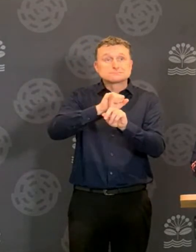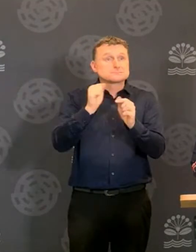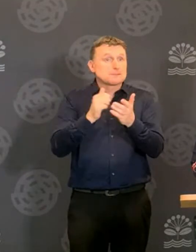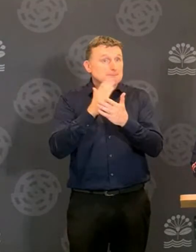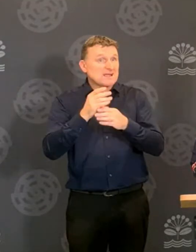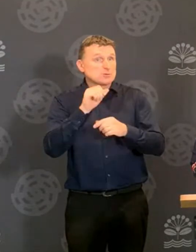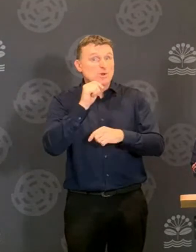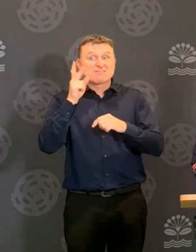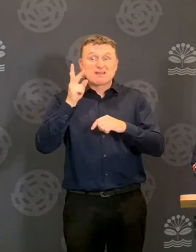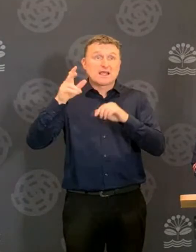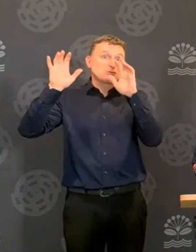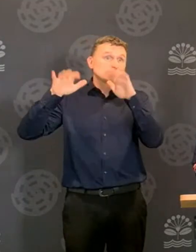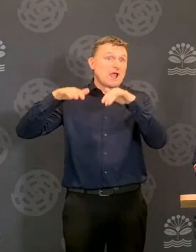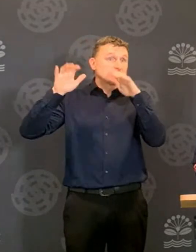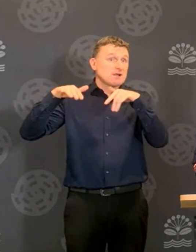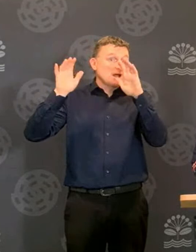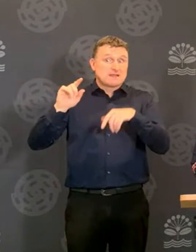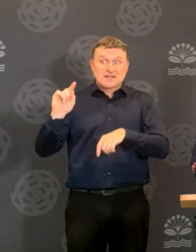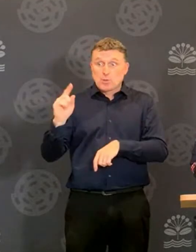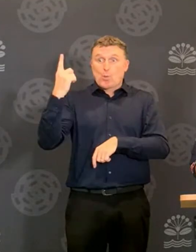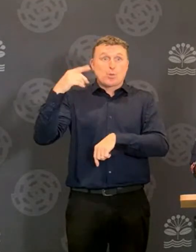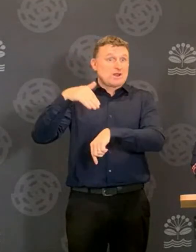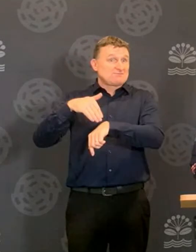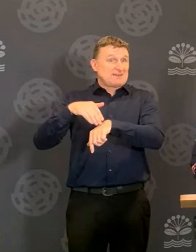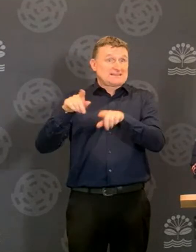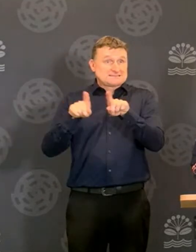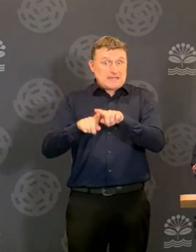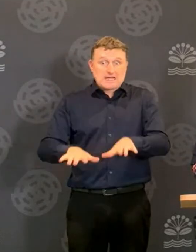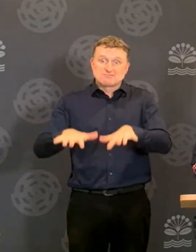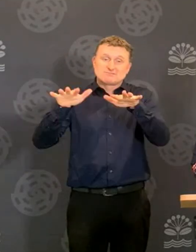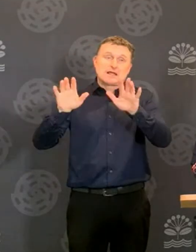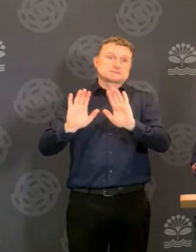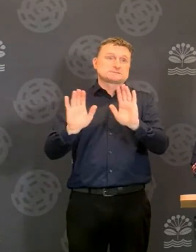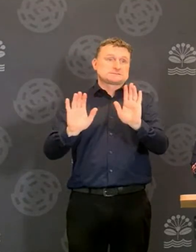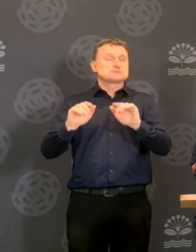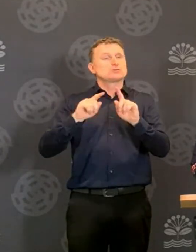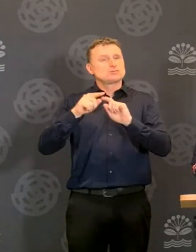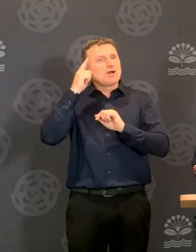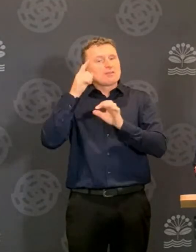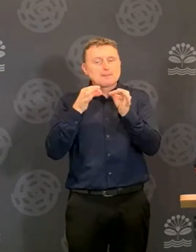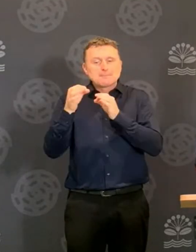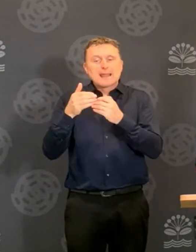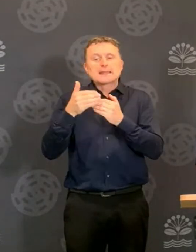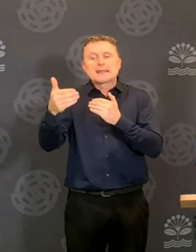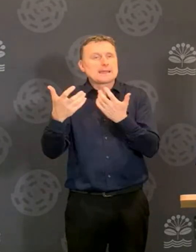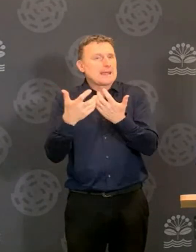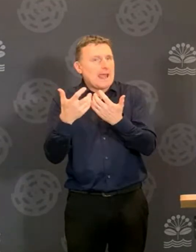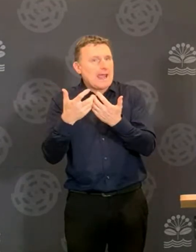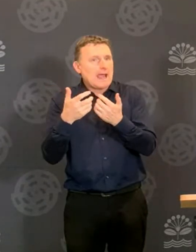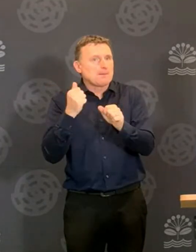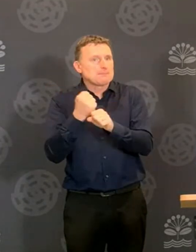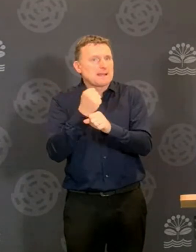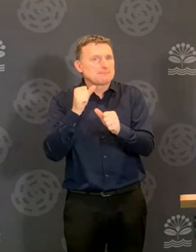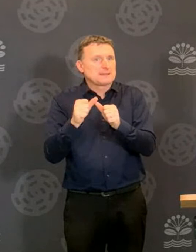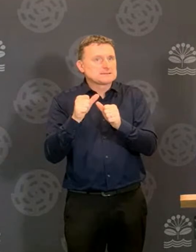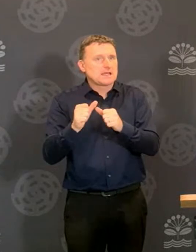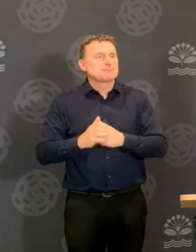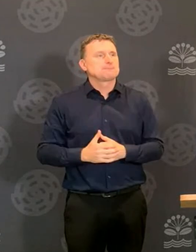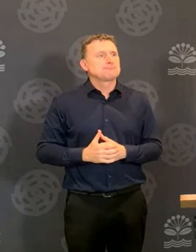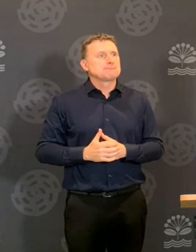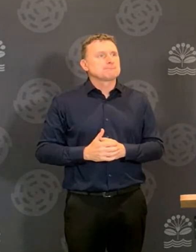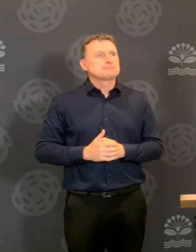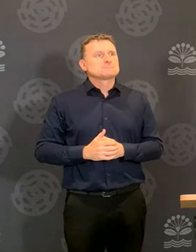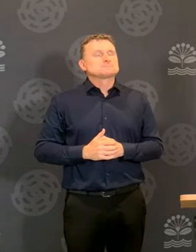that Auckland is as resilient as it can be as we move into the future. We also do that as part of our business as usual work as well. Do you have a sense